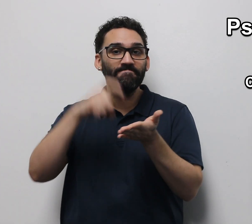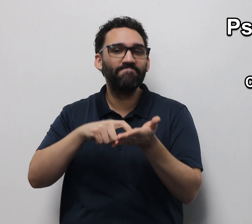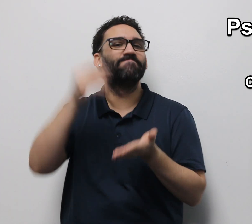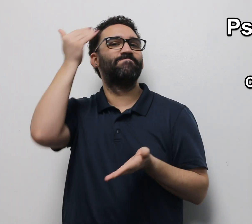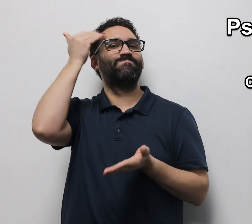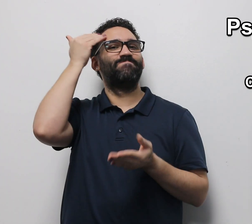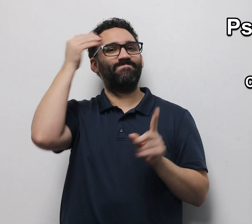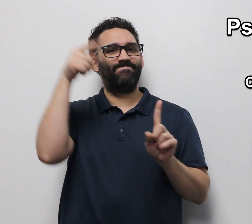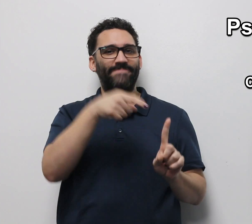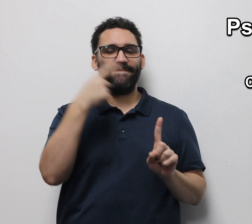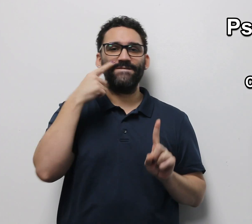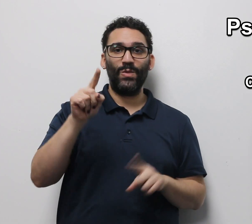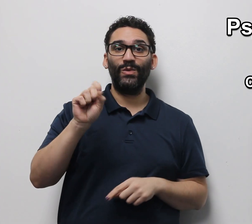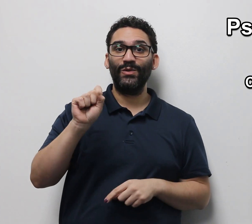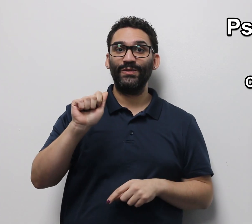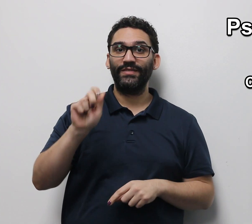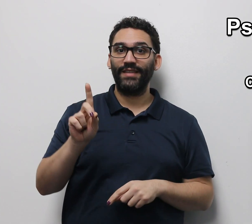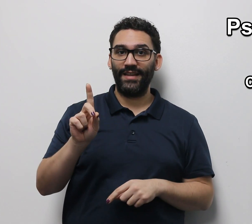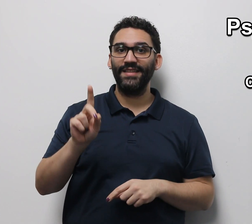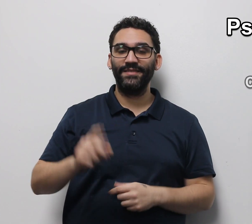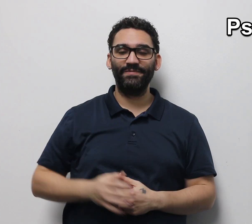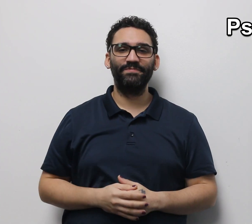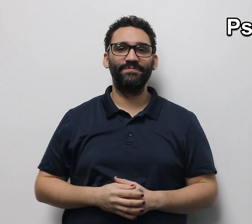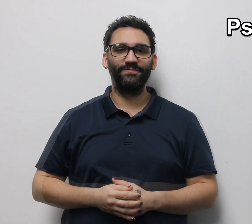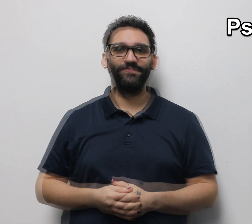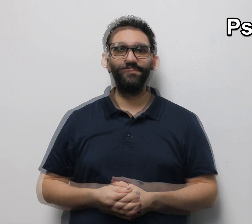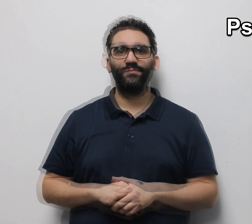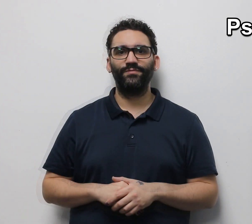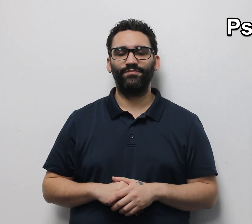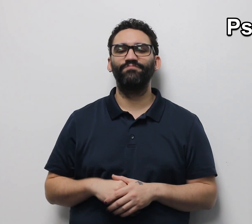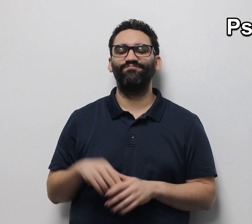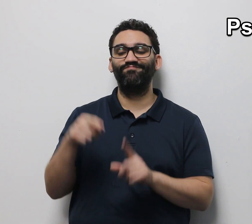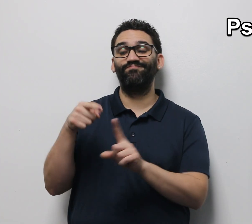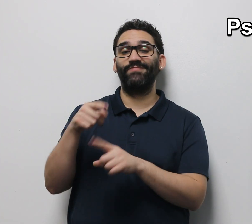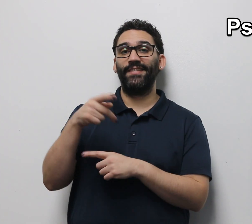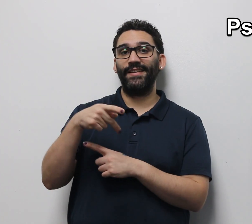CBT/SAD. And so people know that this is therapy specifically for SAD.